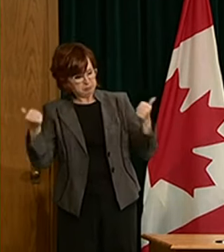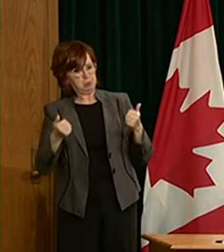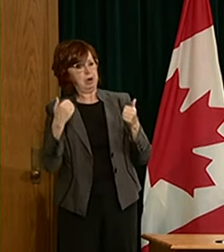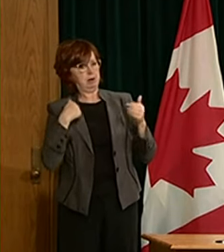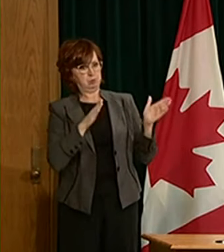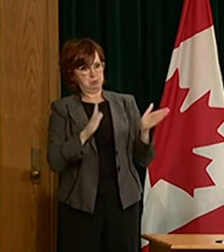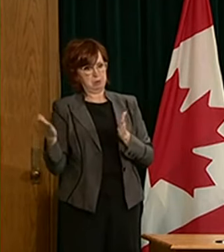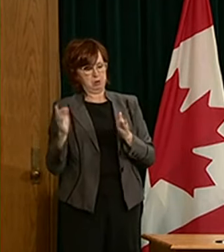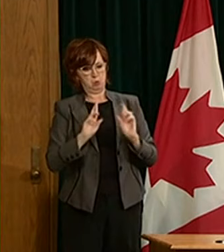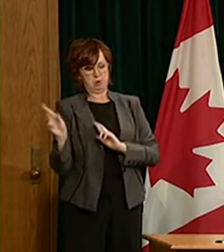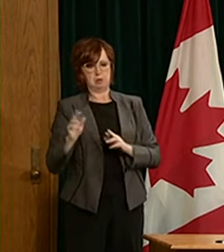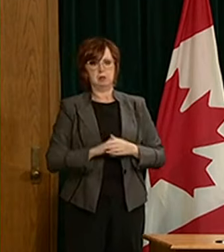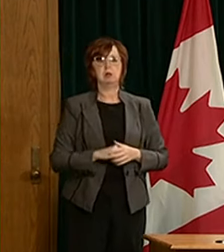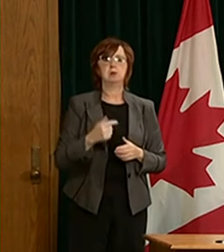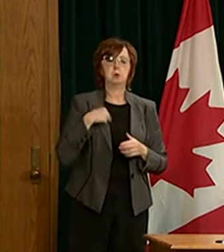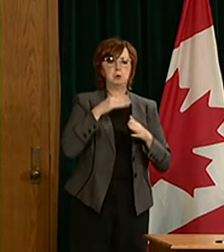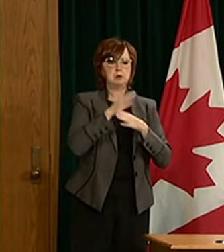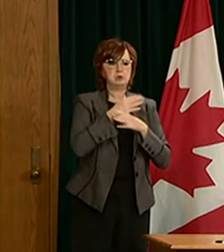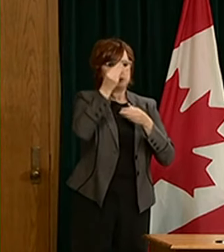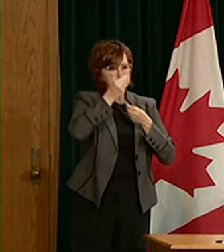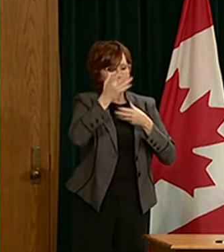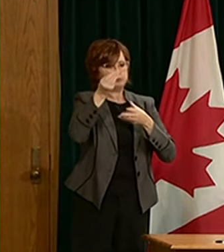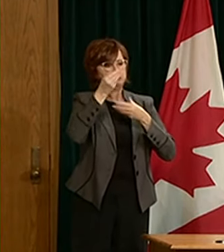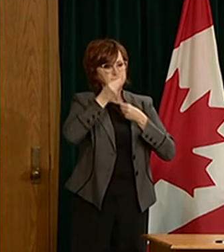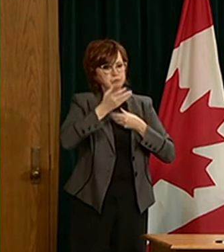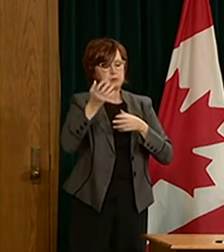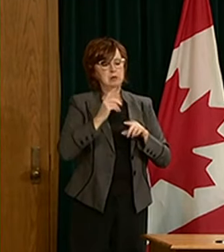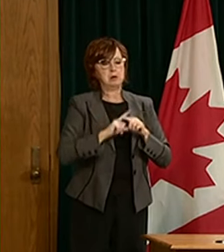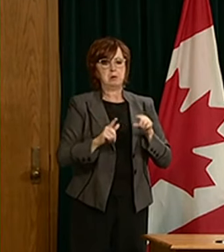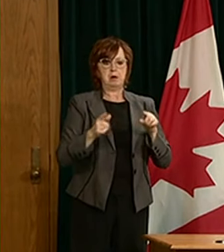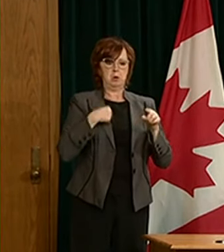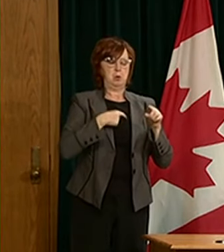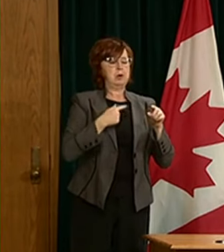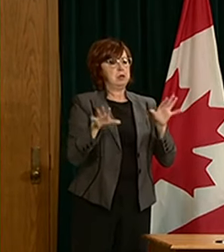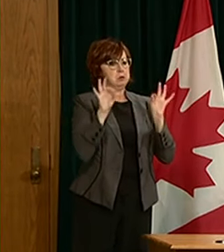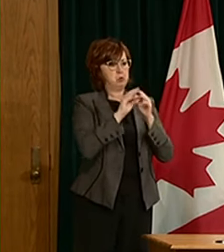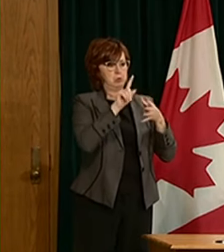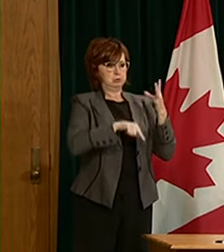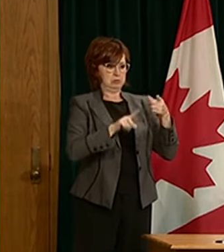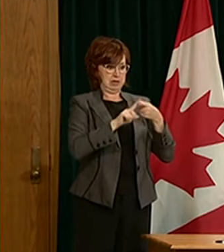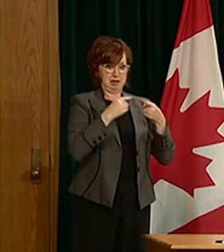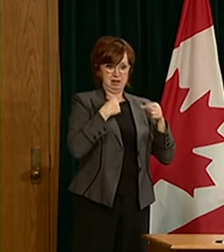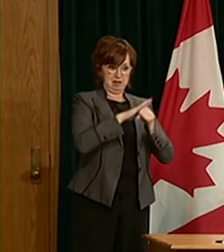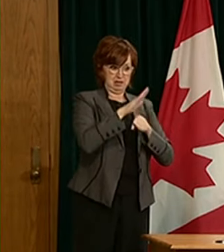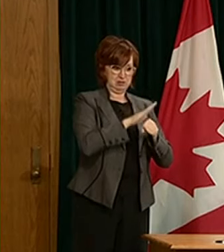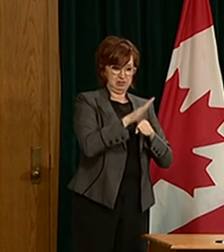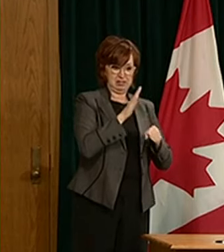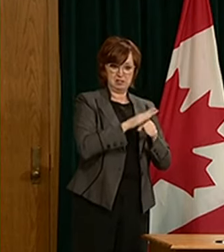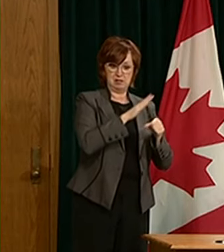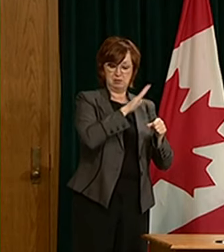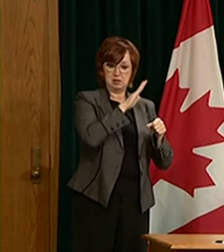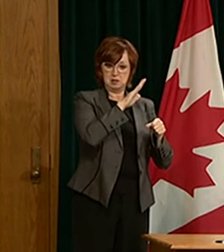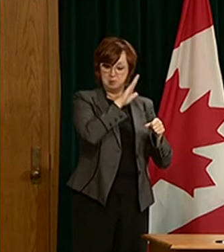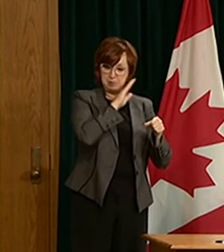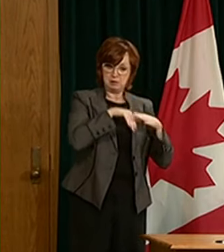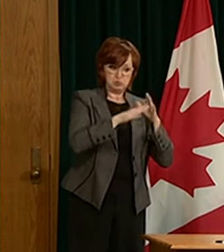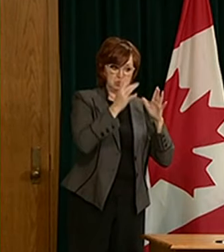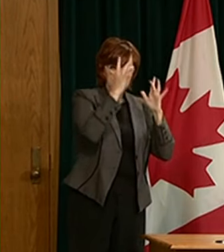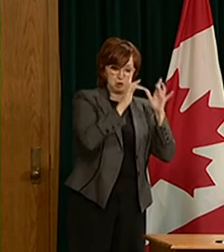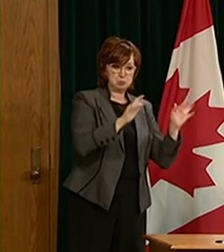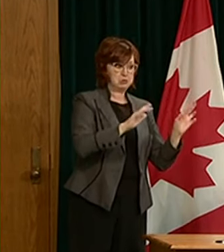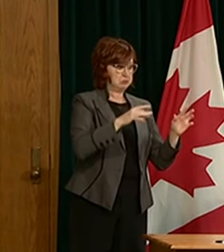in our healthcare system. The reality is, whether we have enough resources or capacity is up to you. We'll say it again and again that there